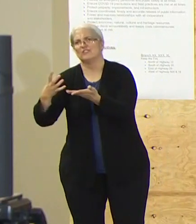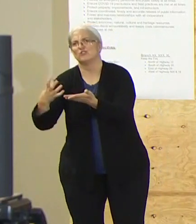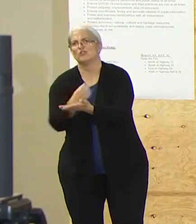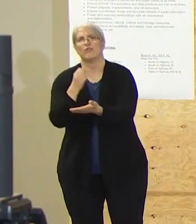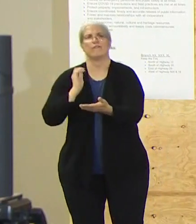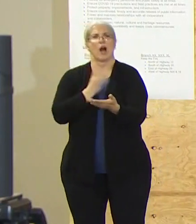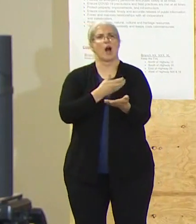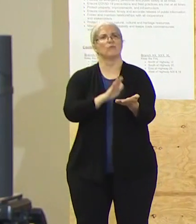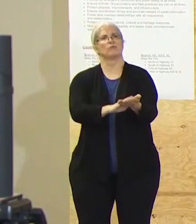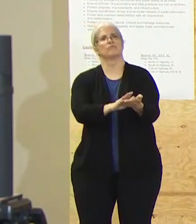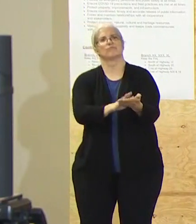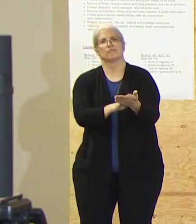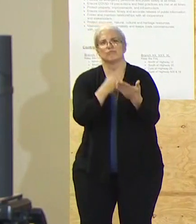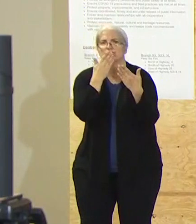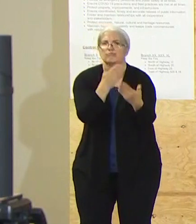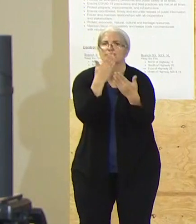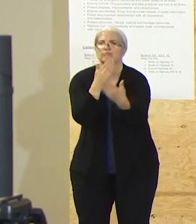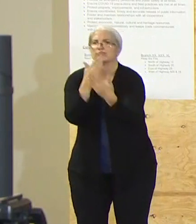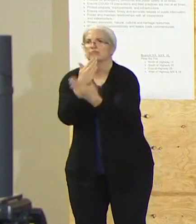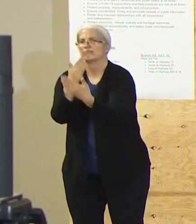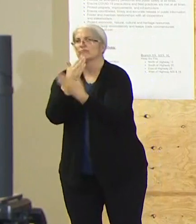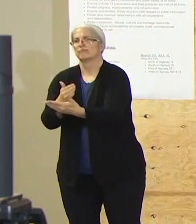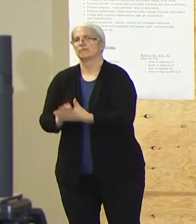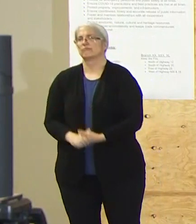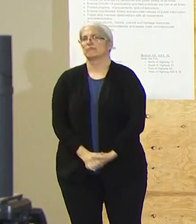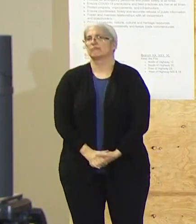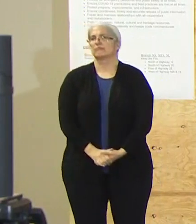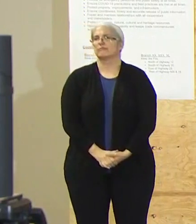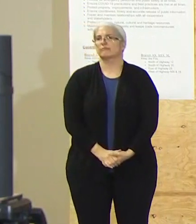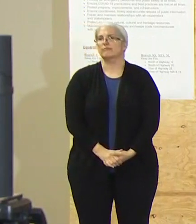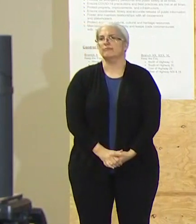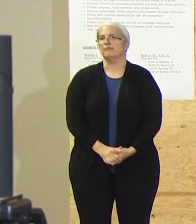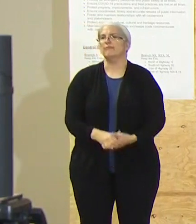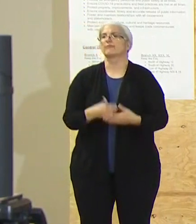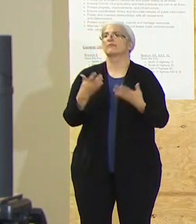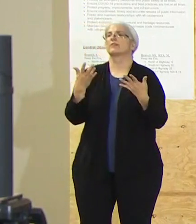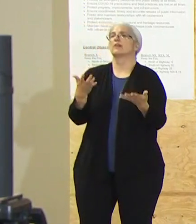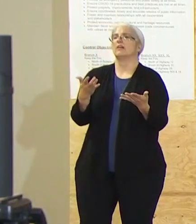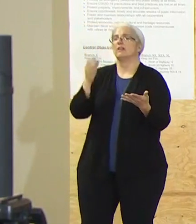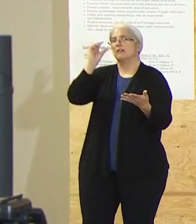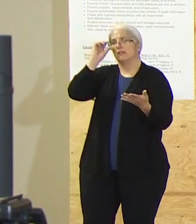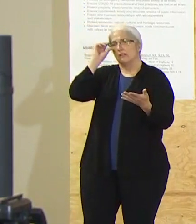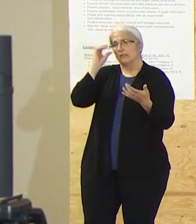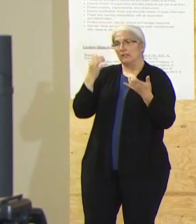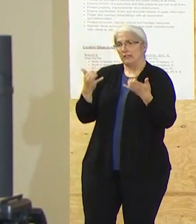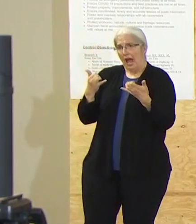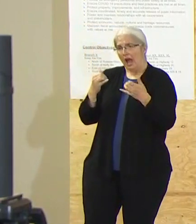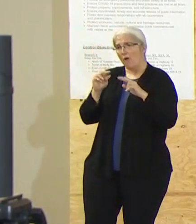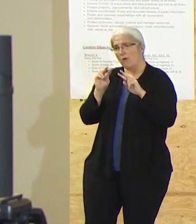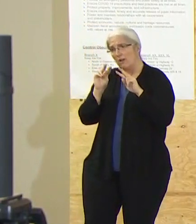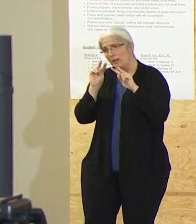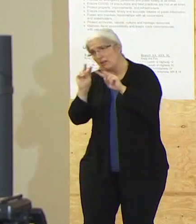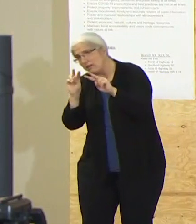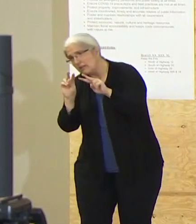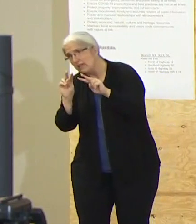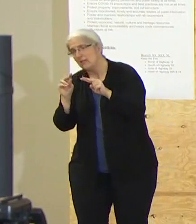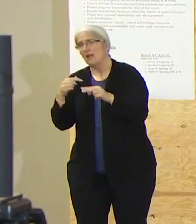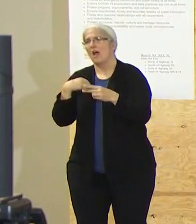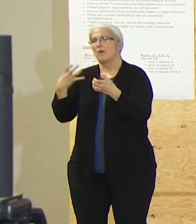we continue to be vigilant in terms of our efforts, including some of our air support. We've been able to